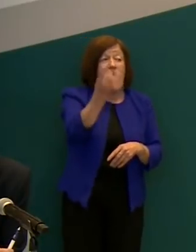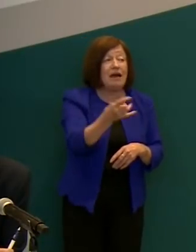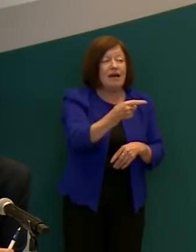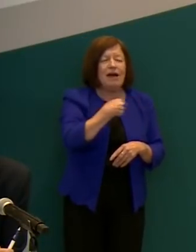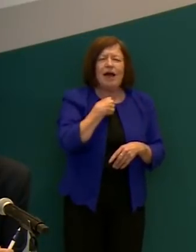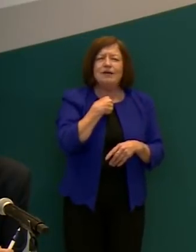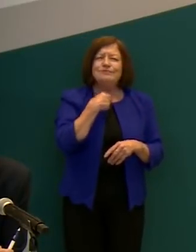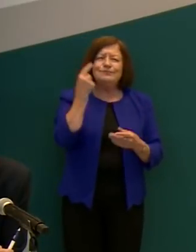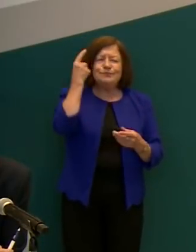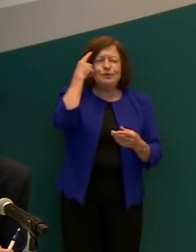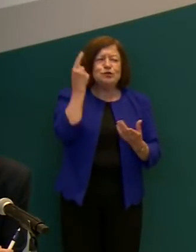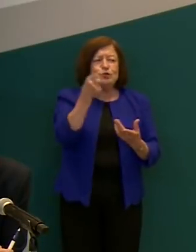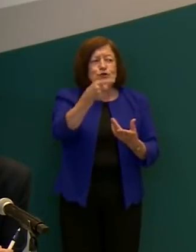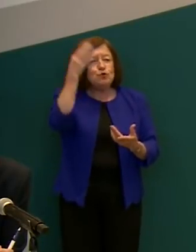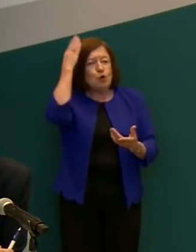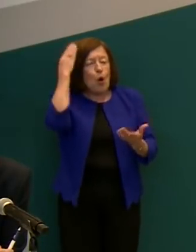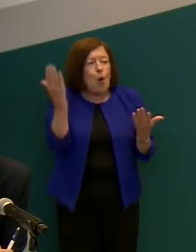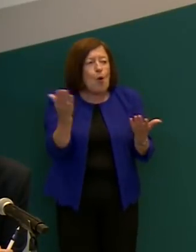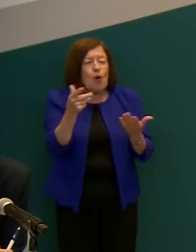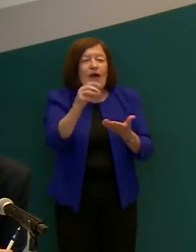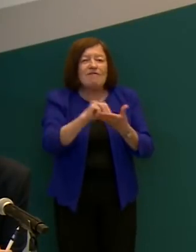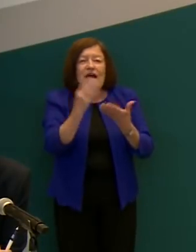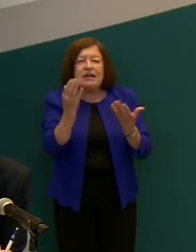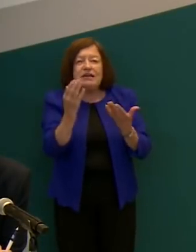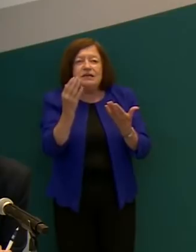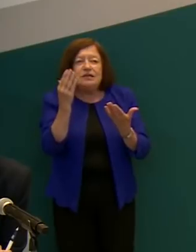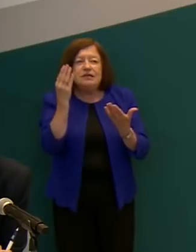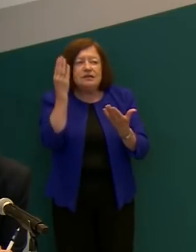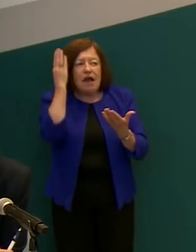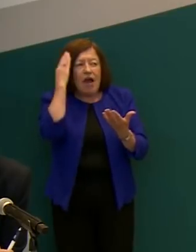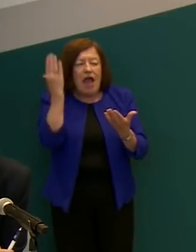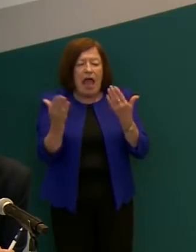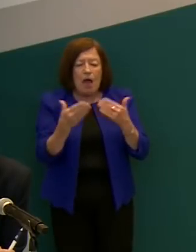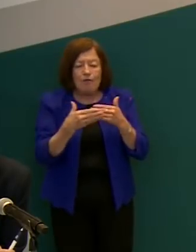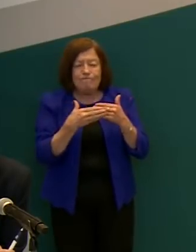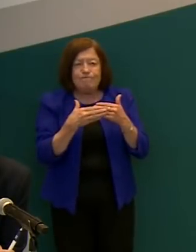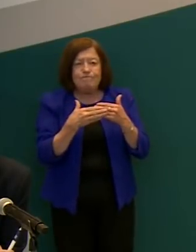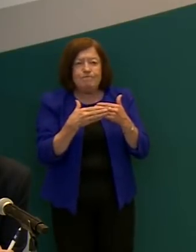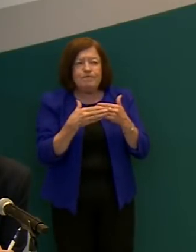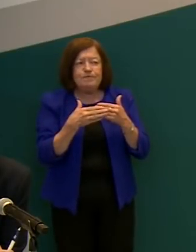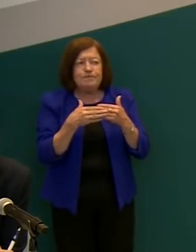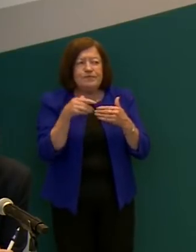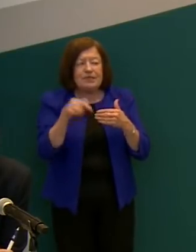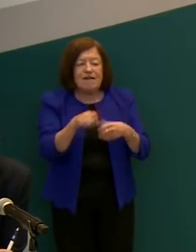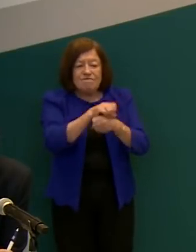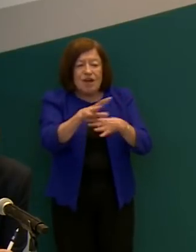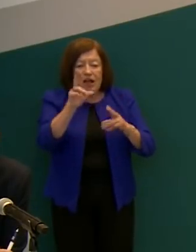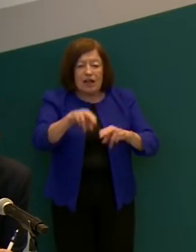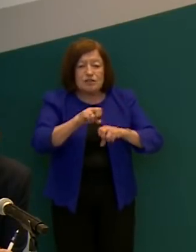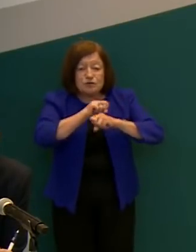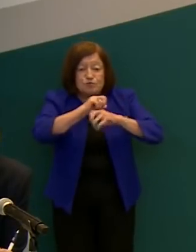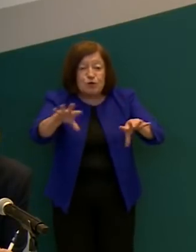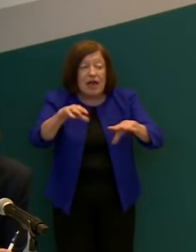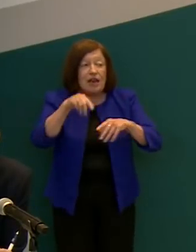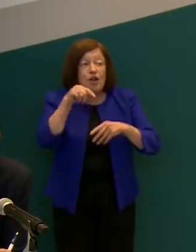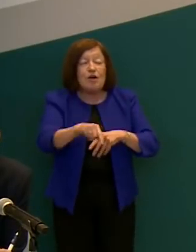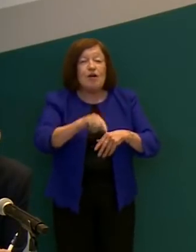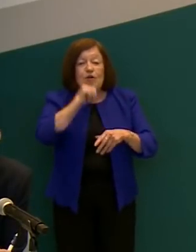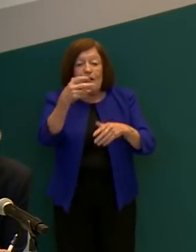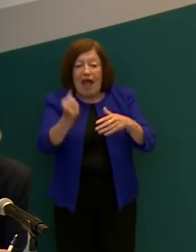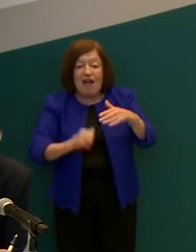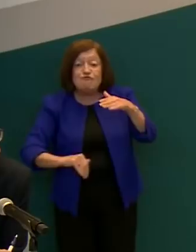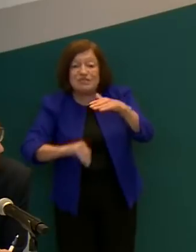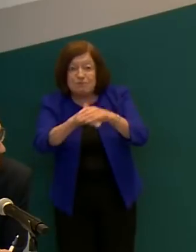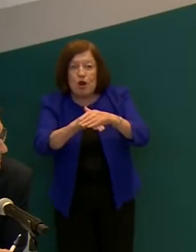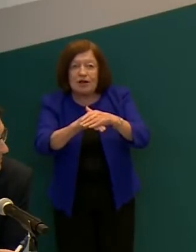curious to know, like, do we know or do we have any indication how far the virus would have spread if those restrictions weren't in place?